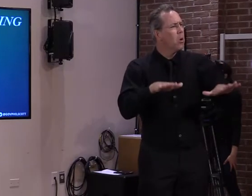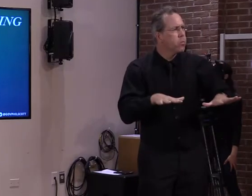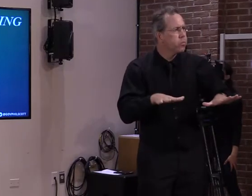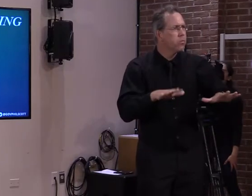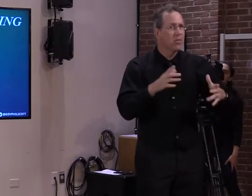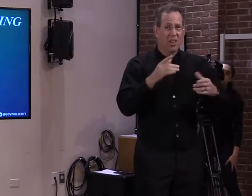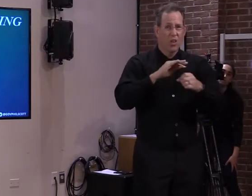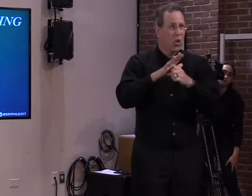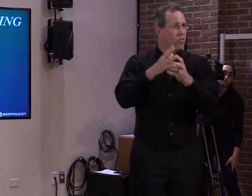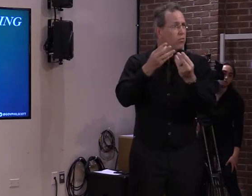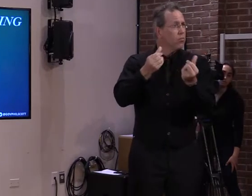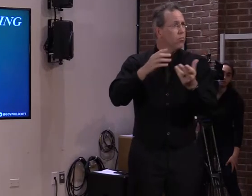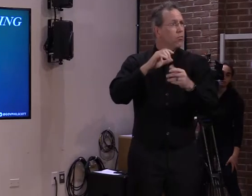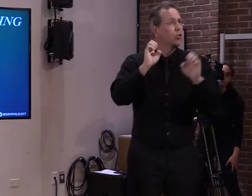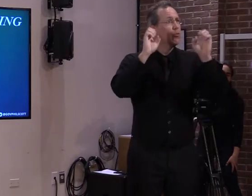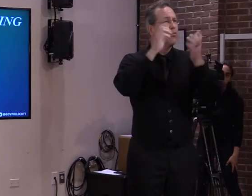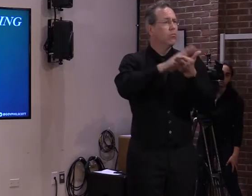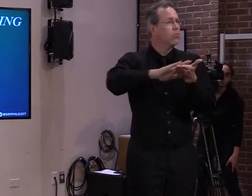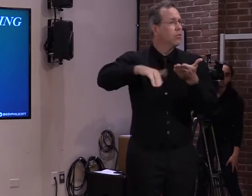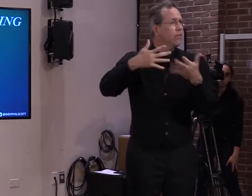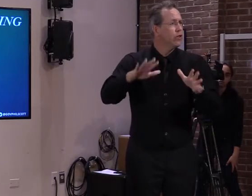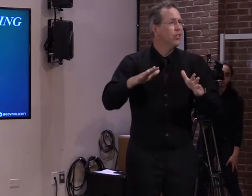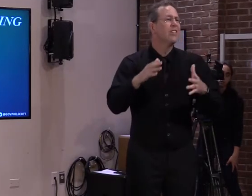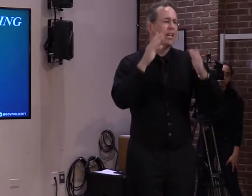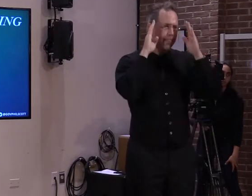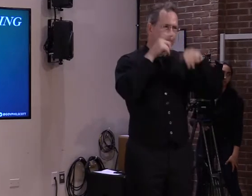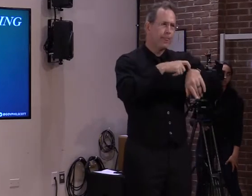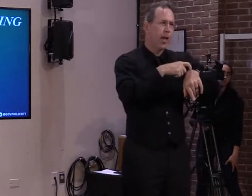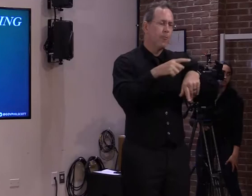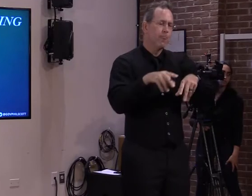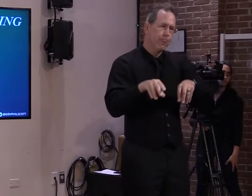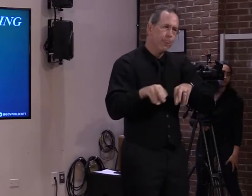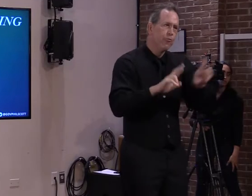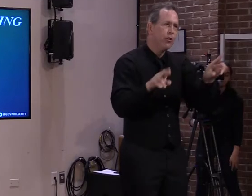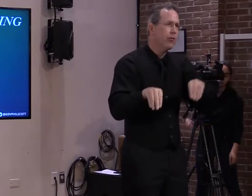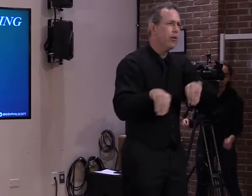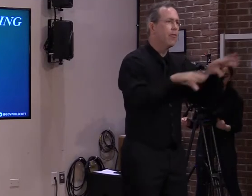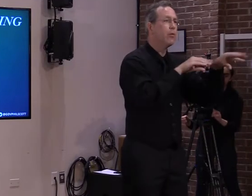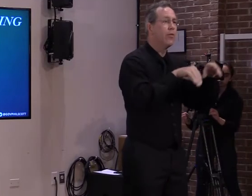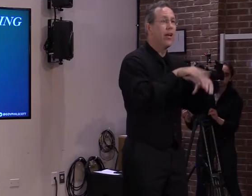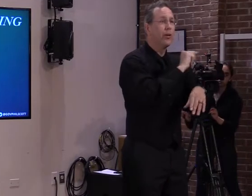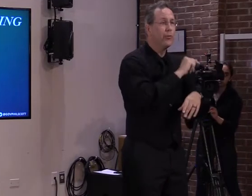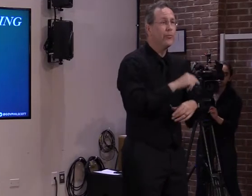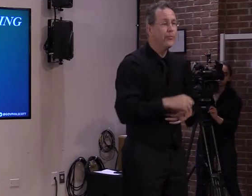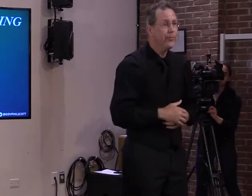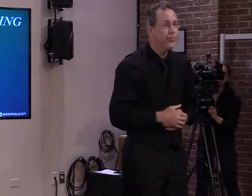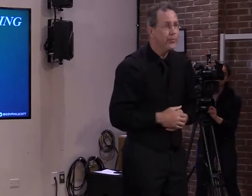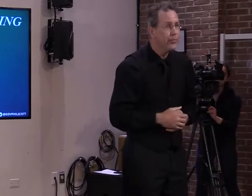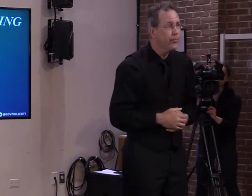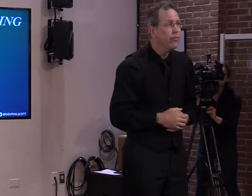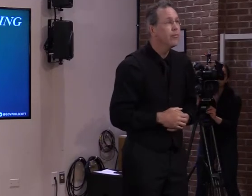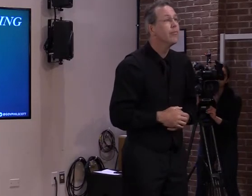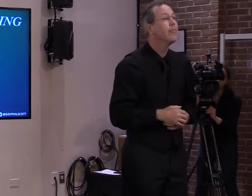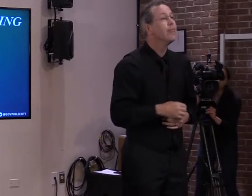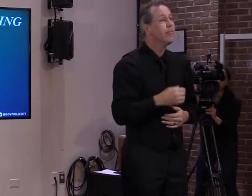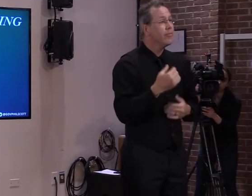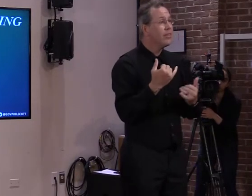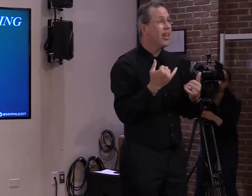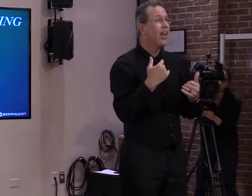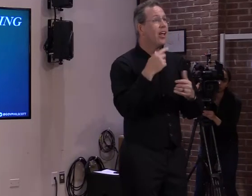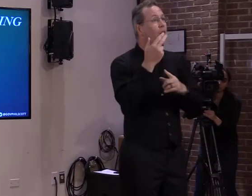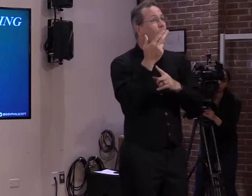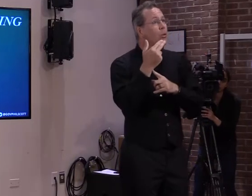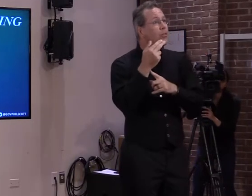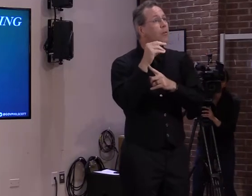at that point. As projected, we have lost several hundred motel rooms across the state as the